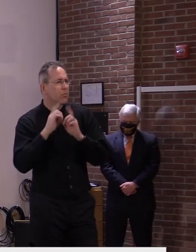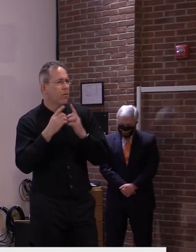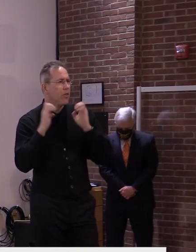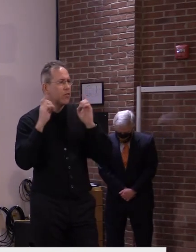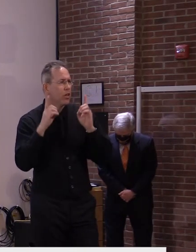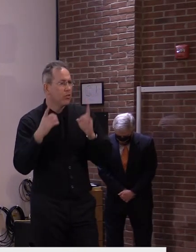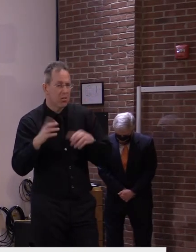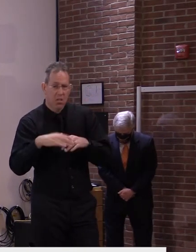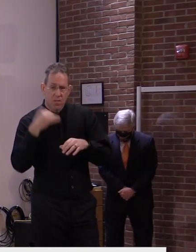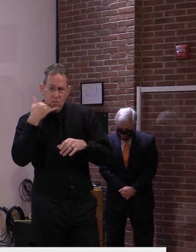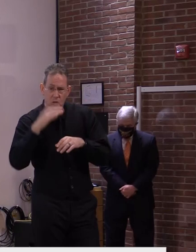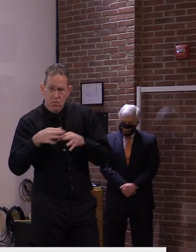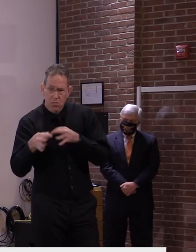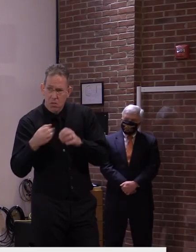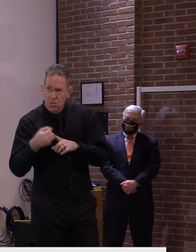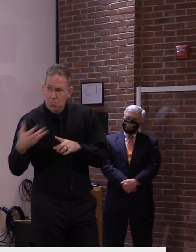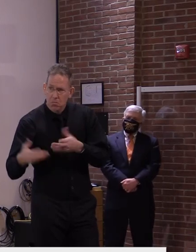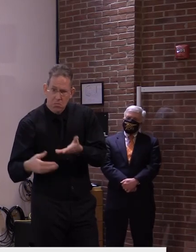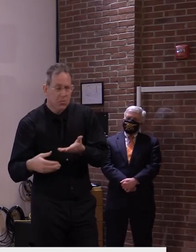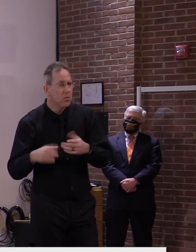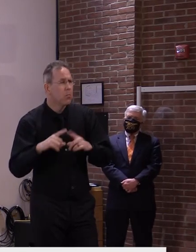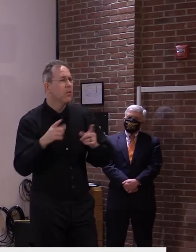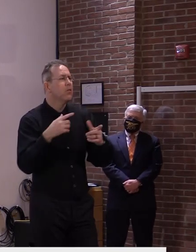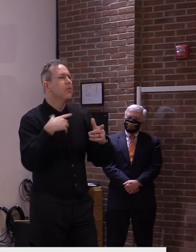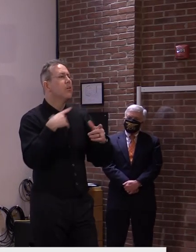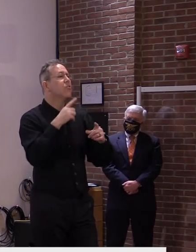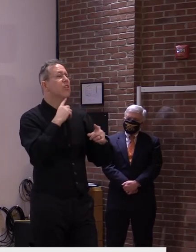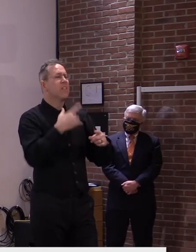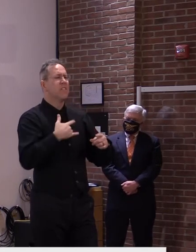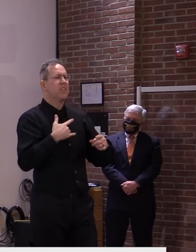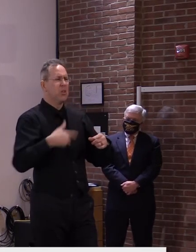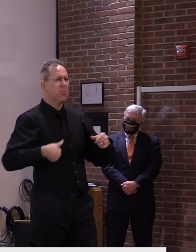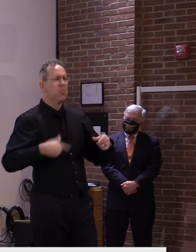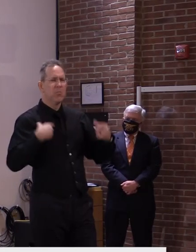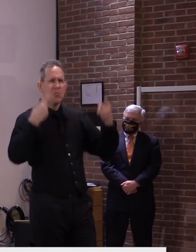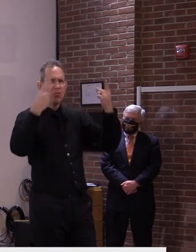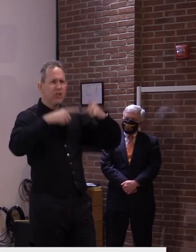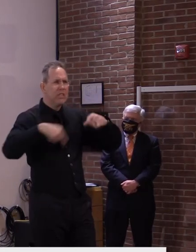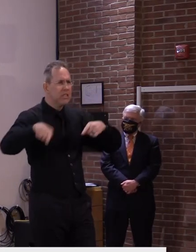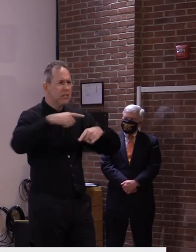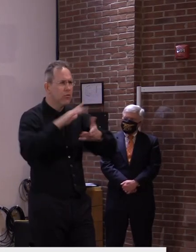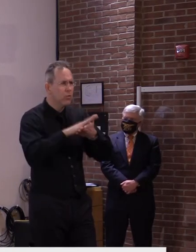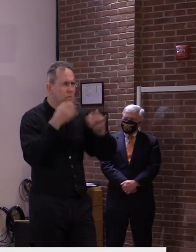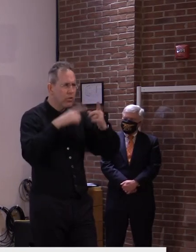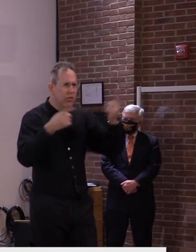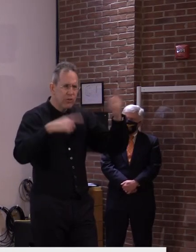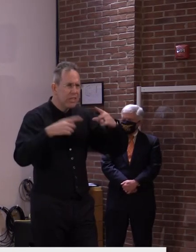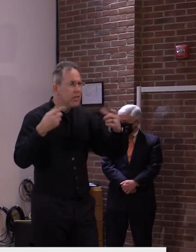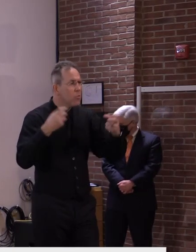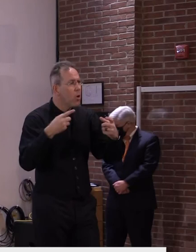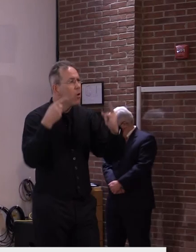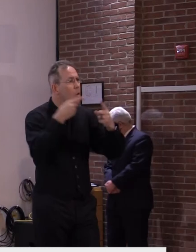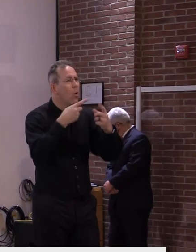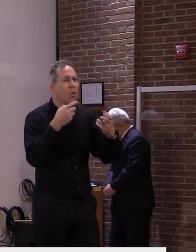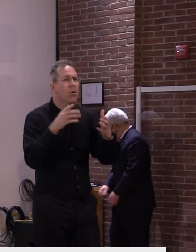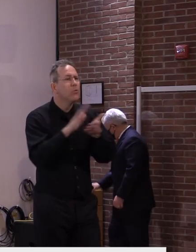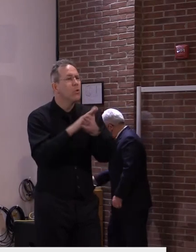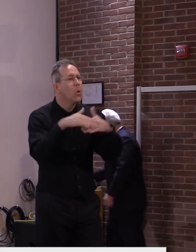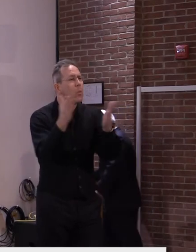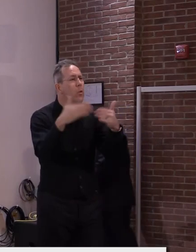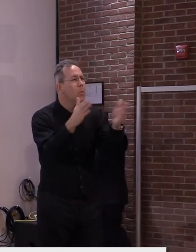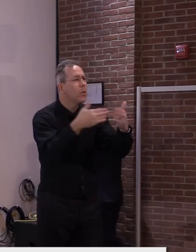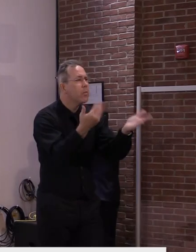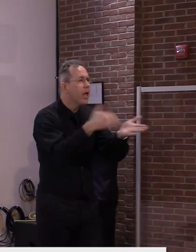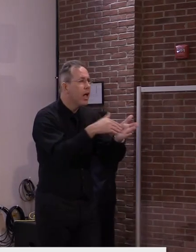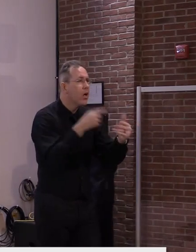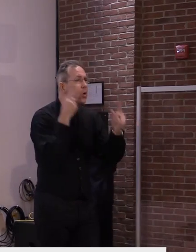I think that we all agree with the goal, and it's how we get there is going to be the question. But we have some time before